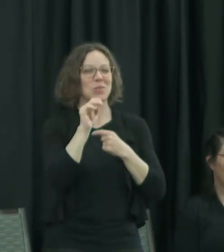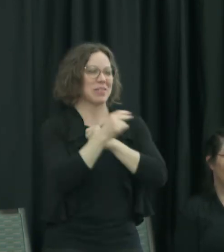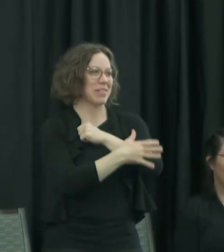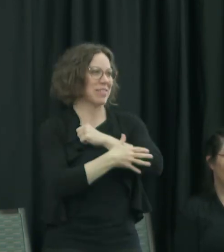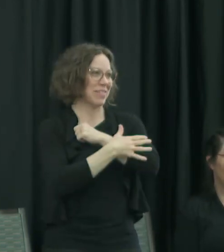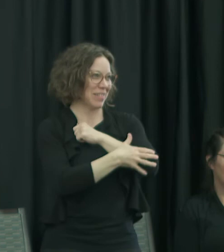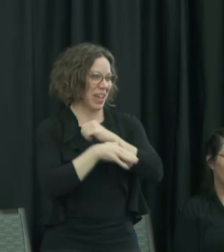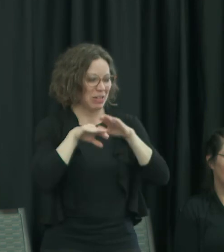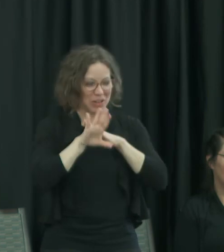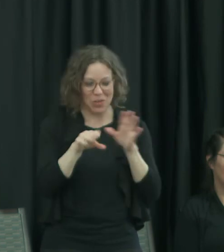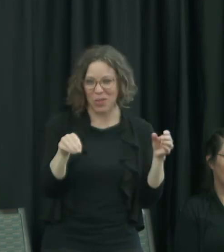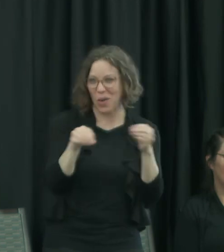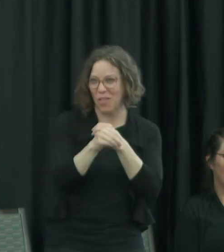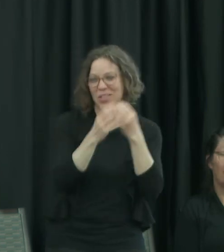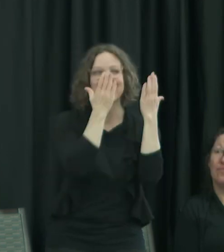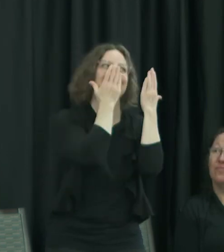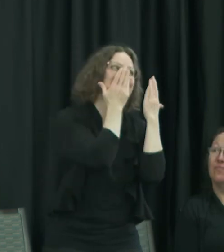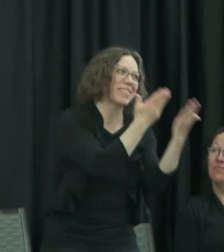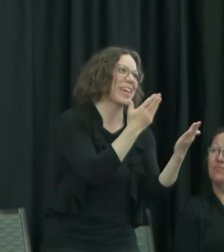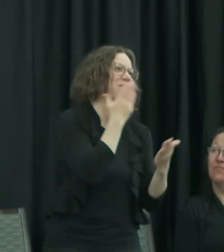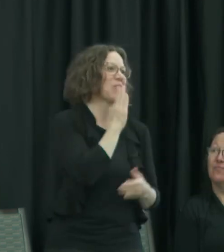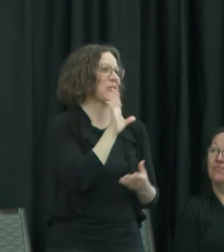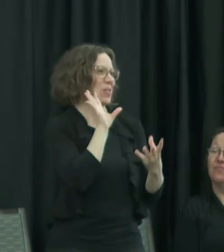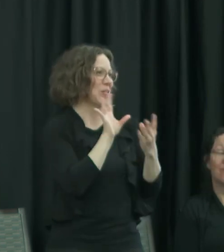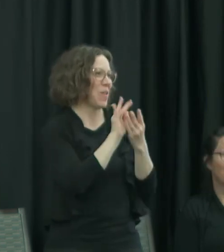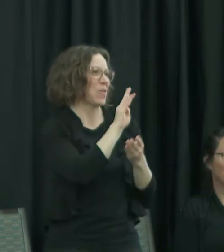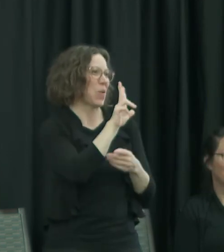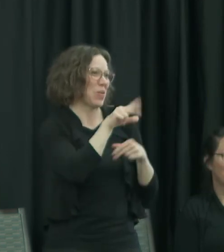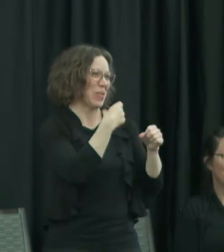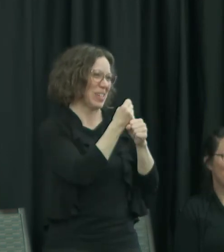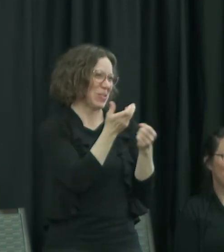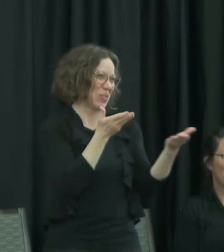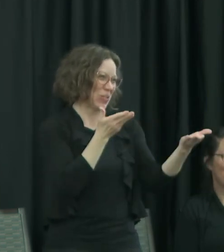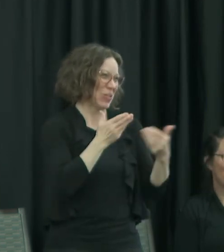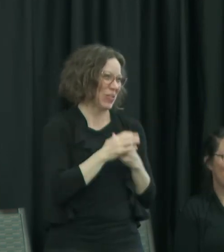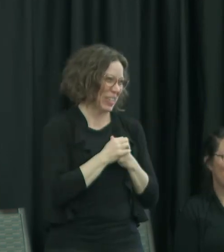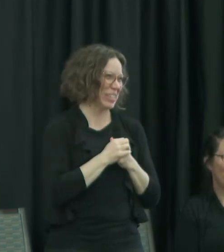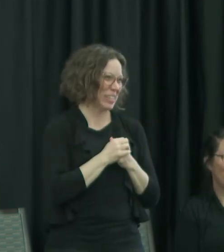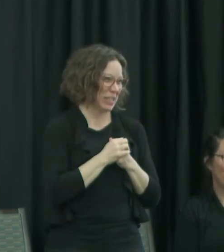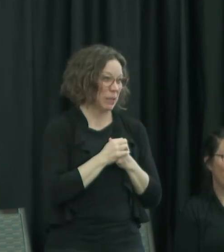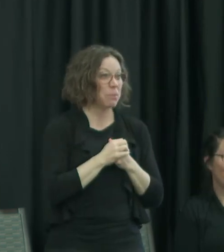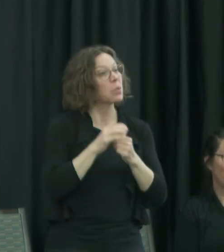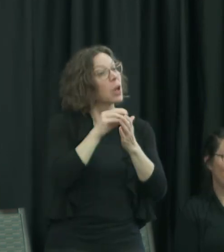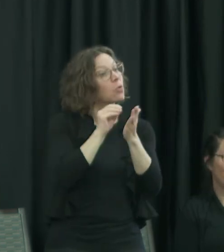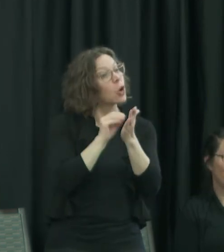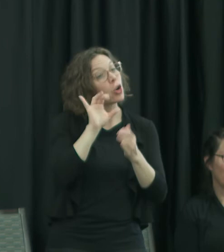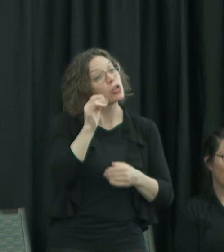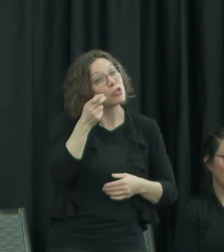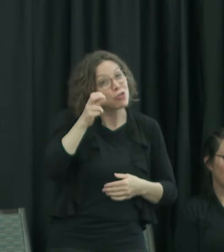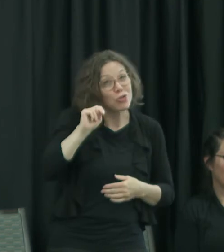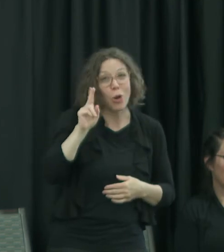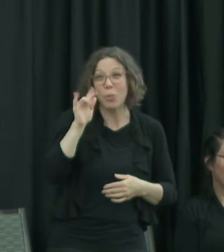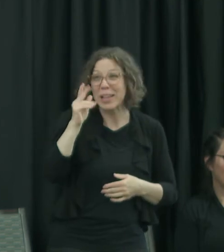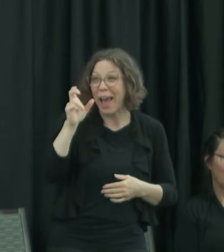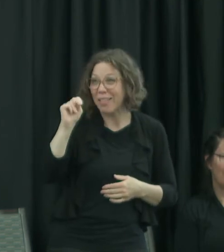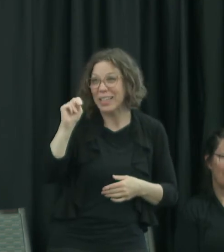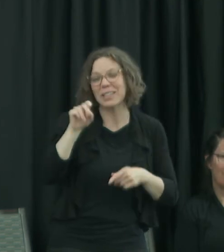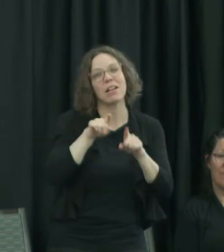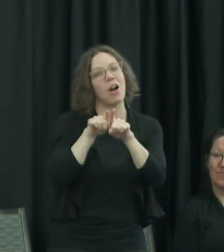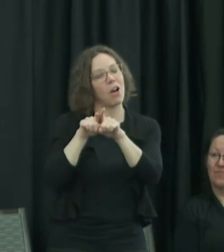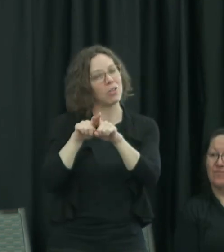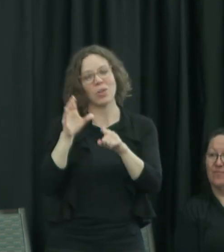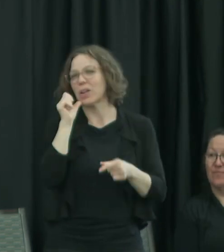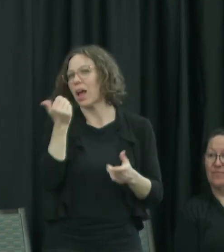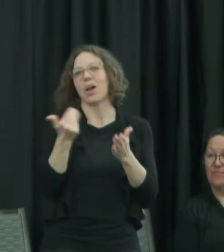coming into her office, and we thank her for her 43 years of service. Recorder Joan McCalman is also not seeking re-election and